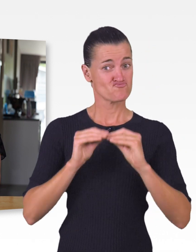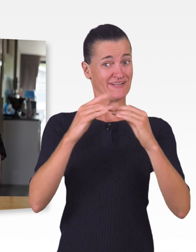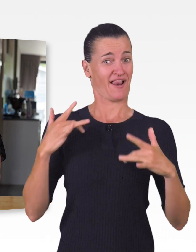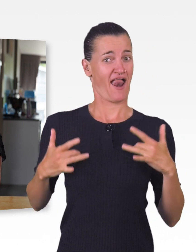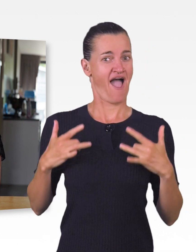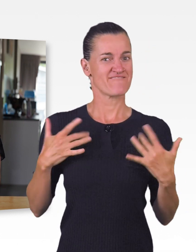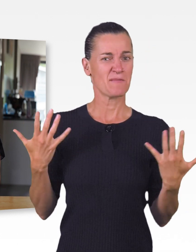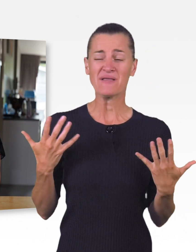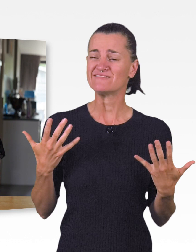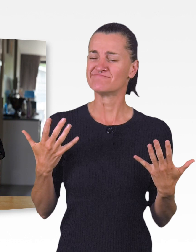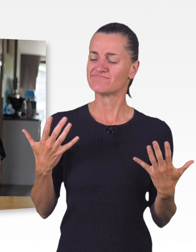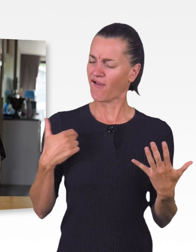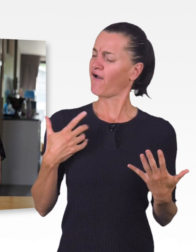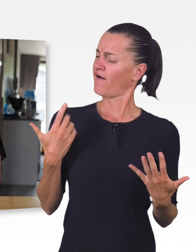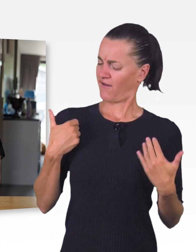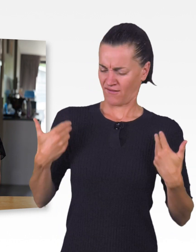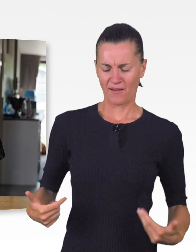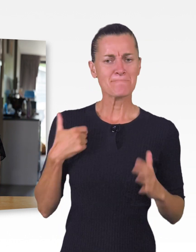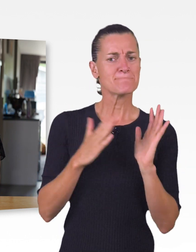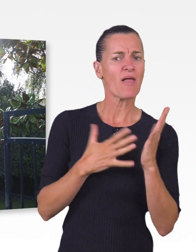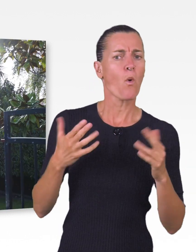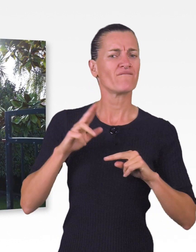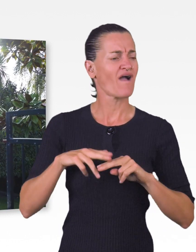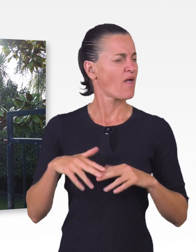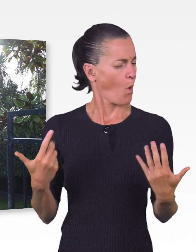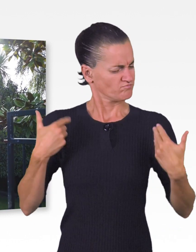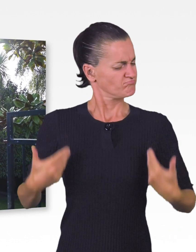mum or dad or whoever you want to be. Yeah.